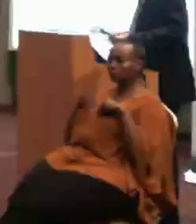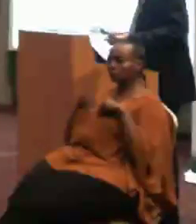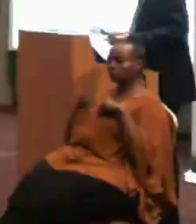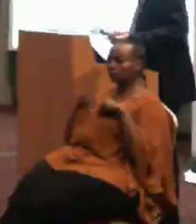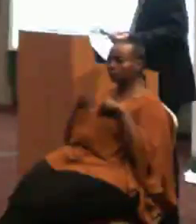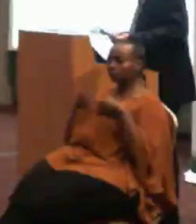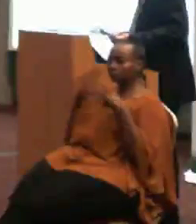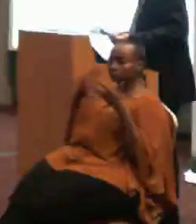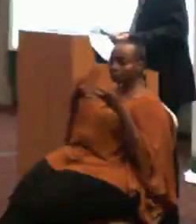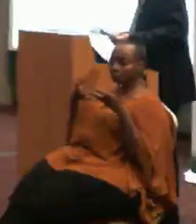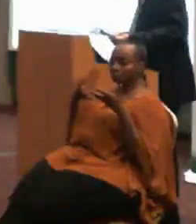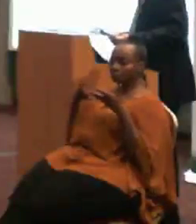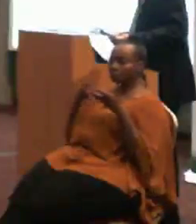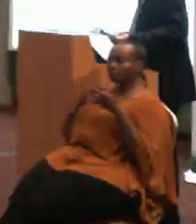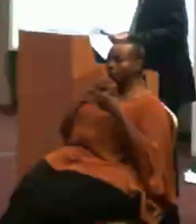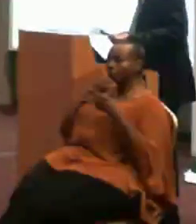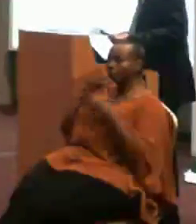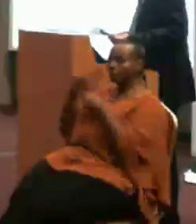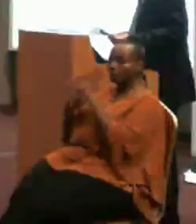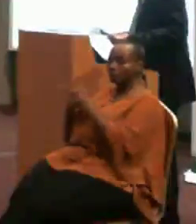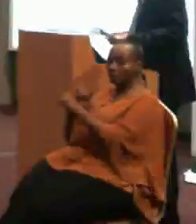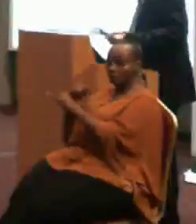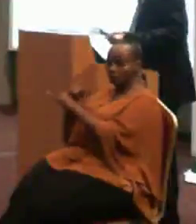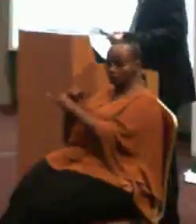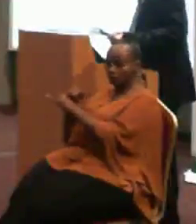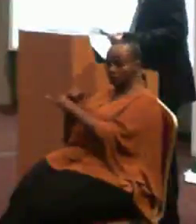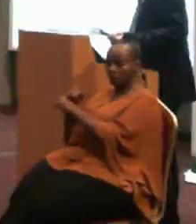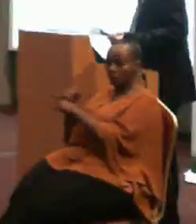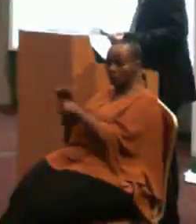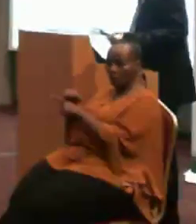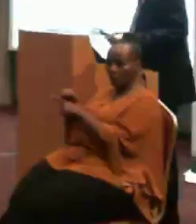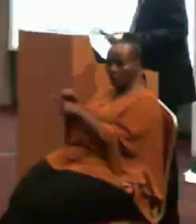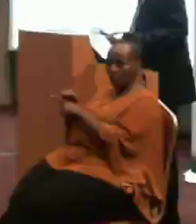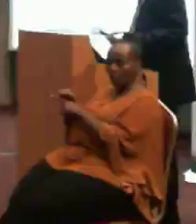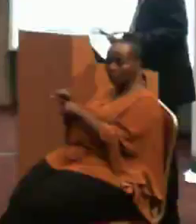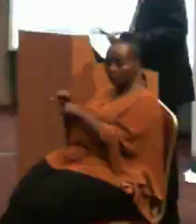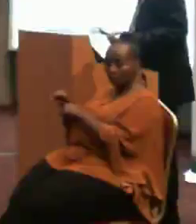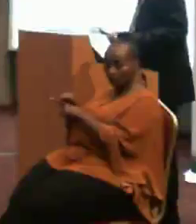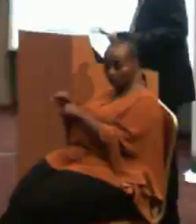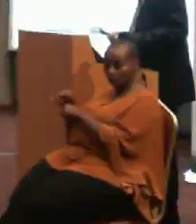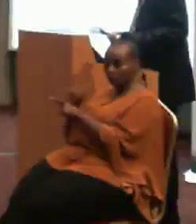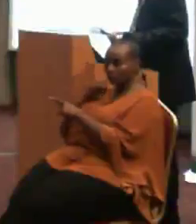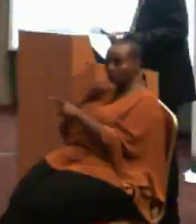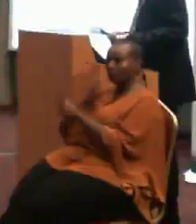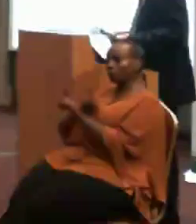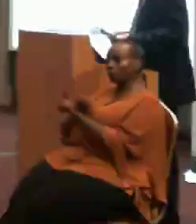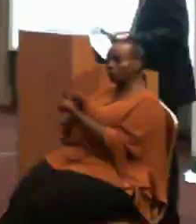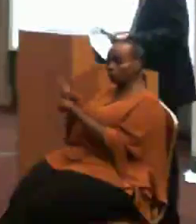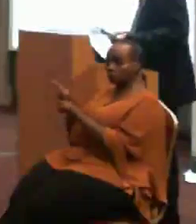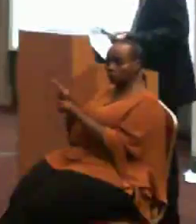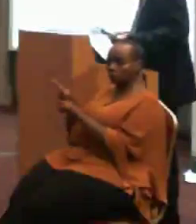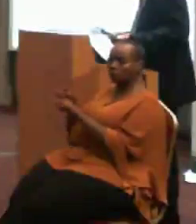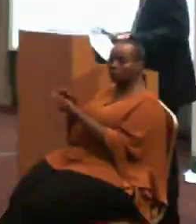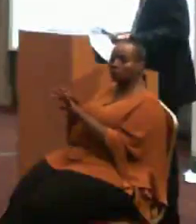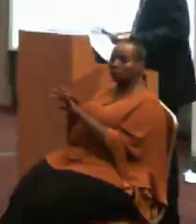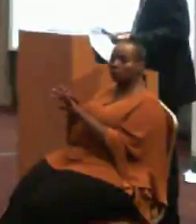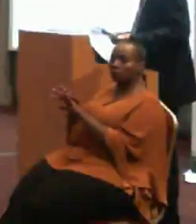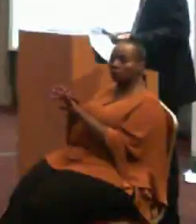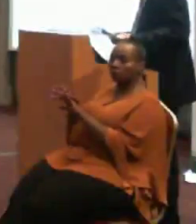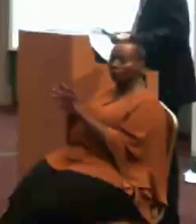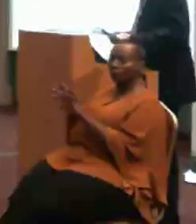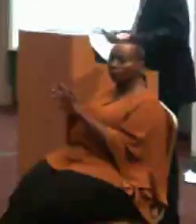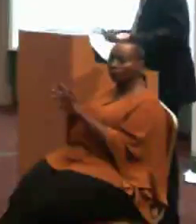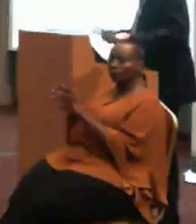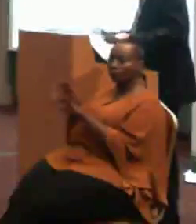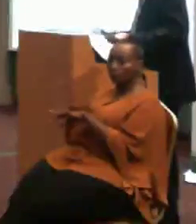out of step with international practice, and that with regard to primary energy, there are many items in primary energy,